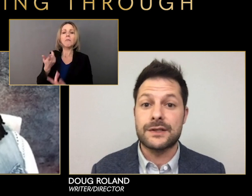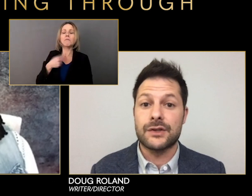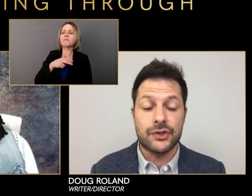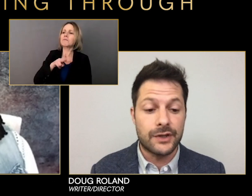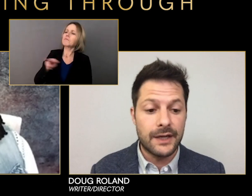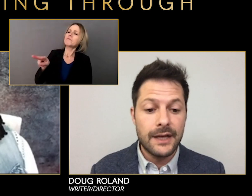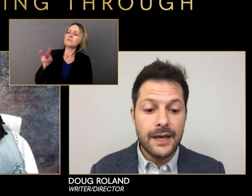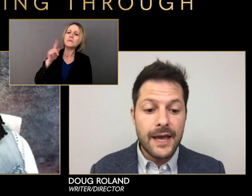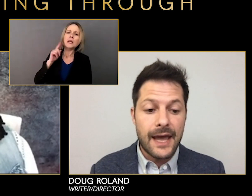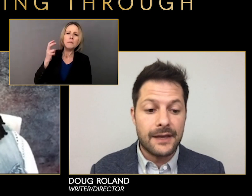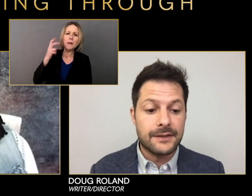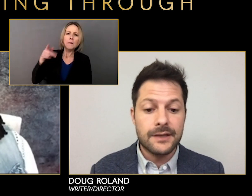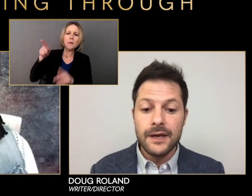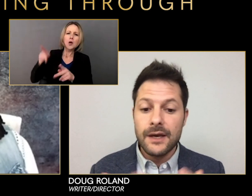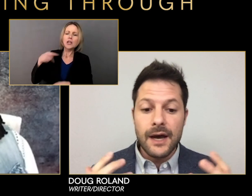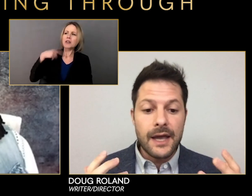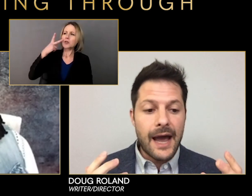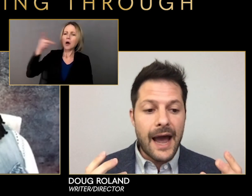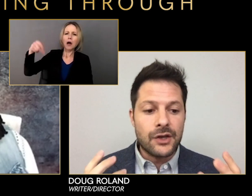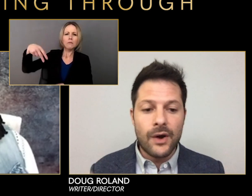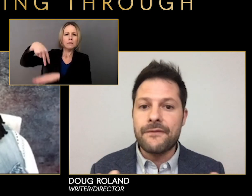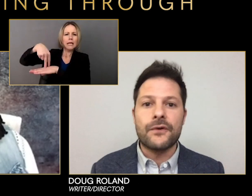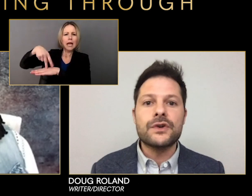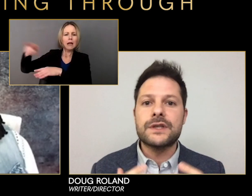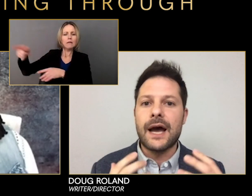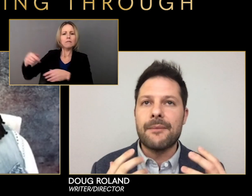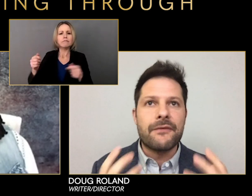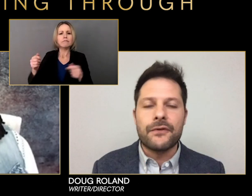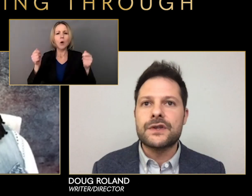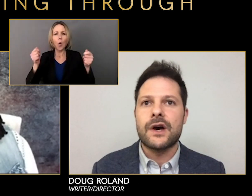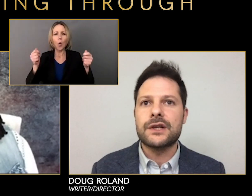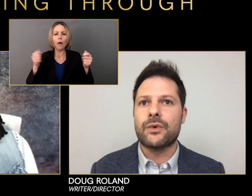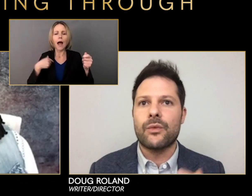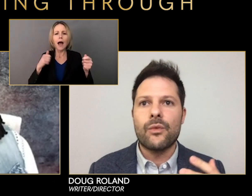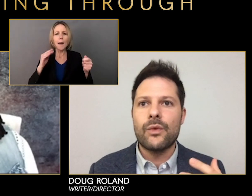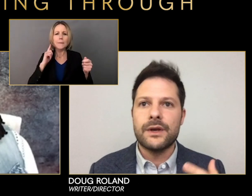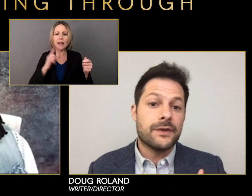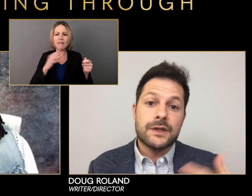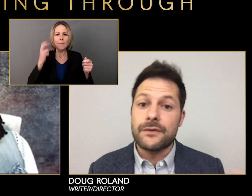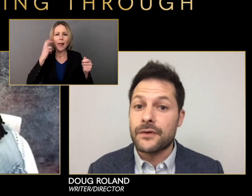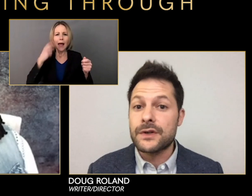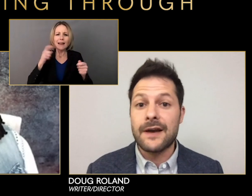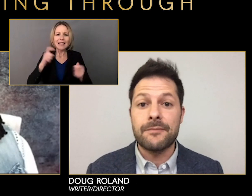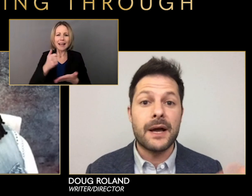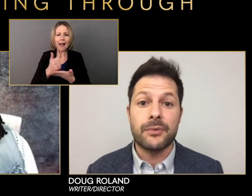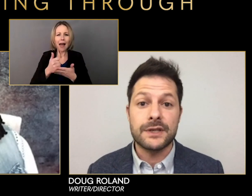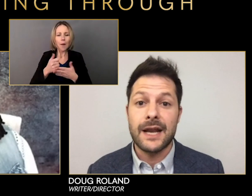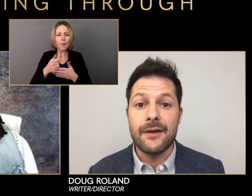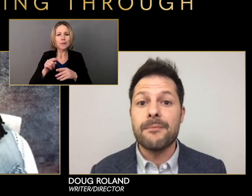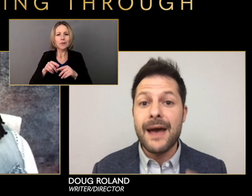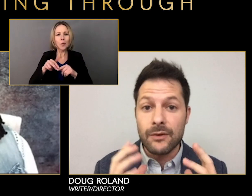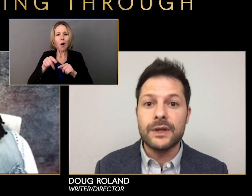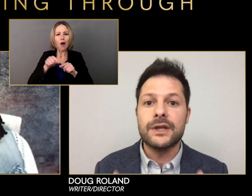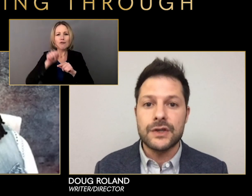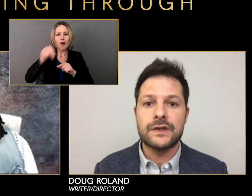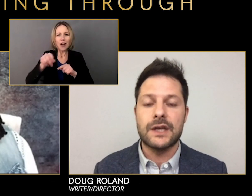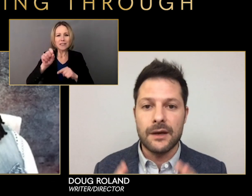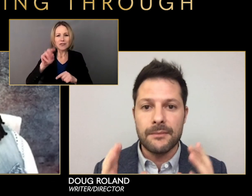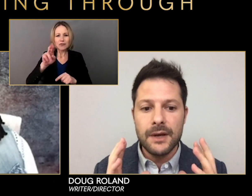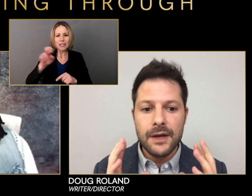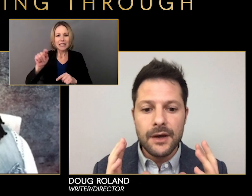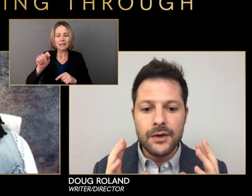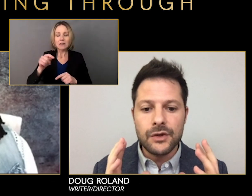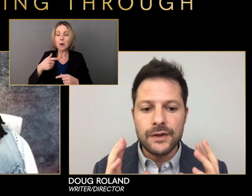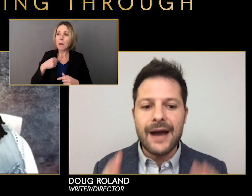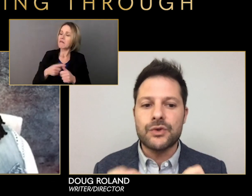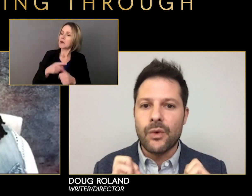help crossing the street." And my first thoughts were, this is the first deafblind person I'd ever met. It really just seeing